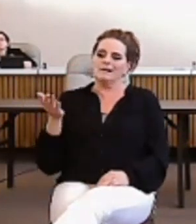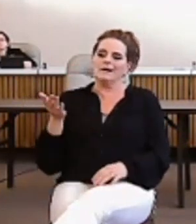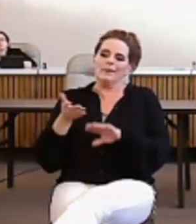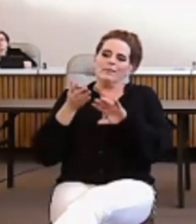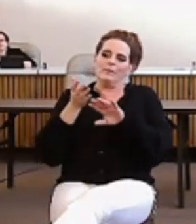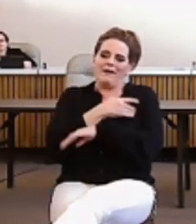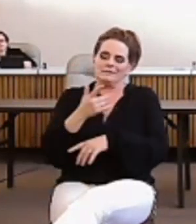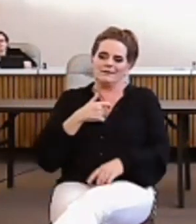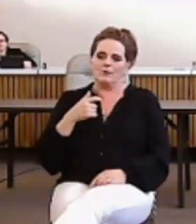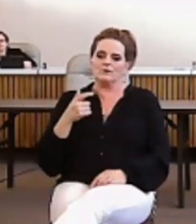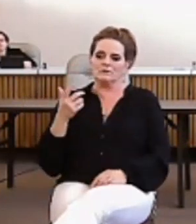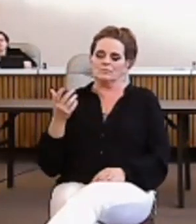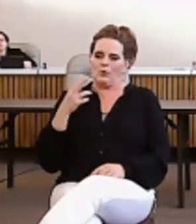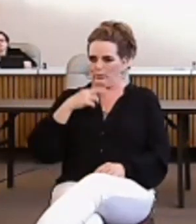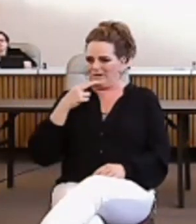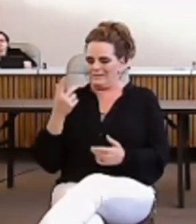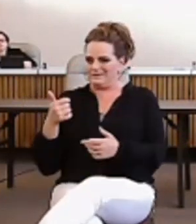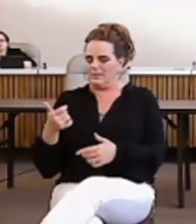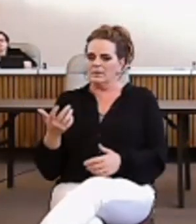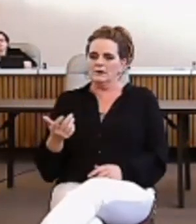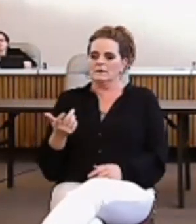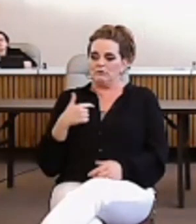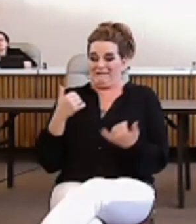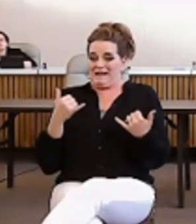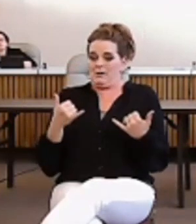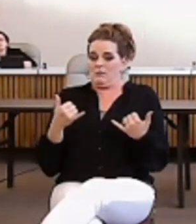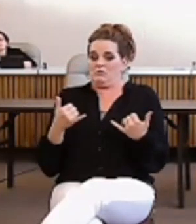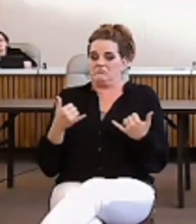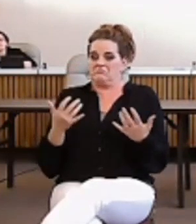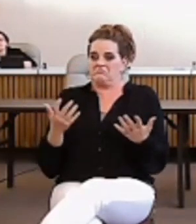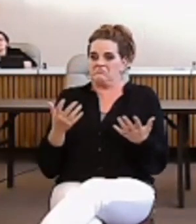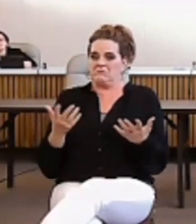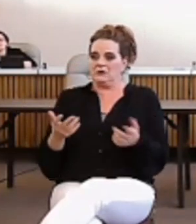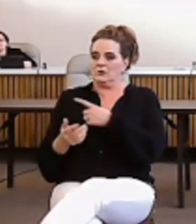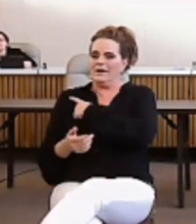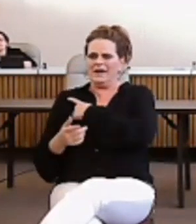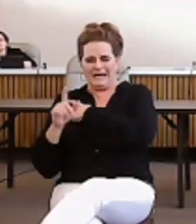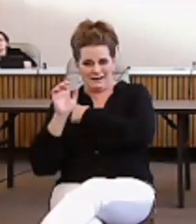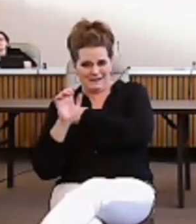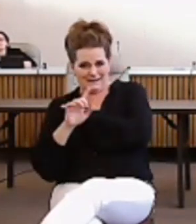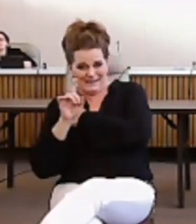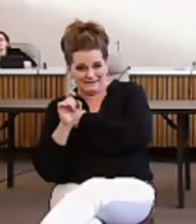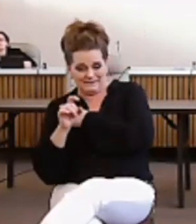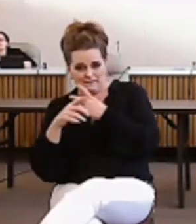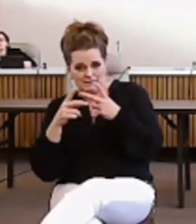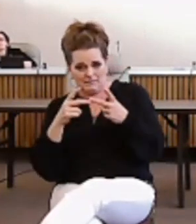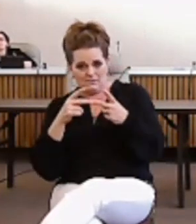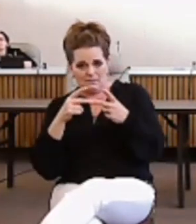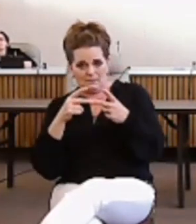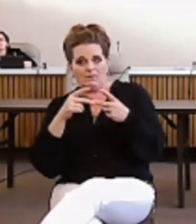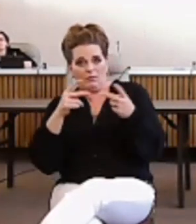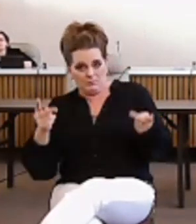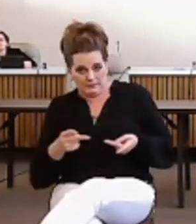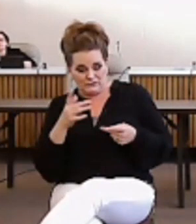out. Okay. So it's gotcha. vacant, at present time is vacant. And that's the space that you'll be using, the space